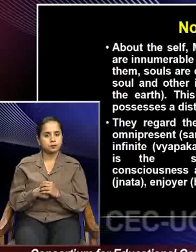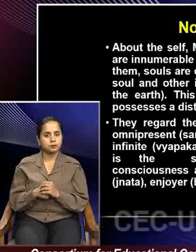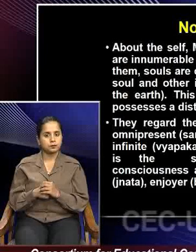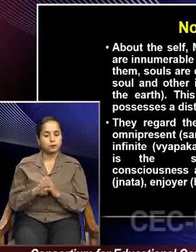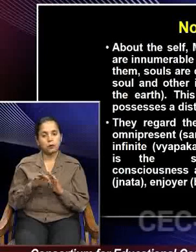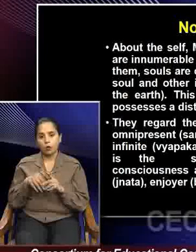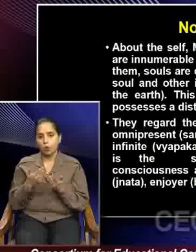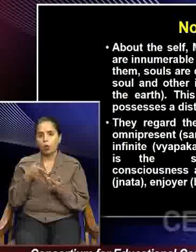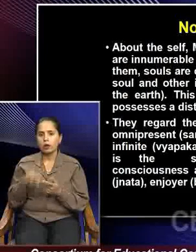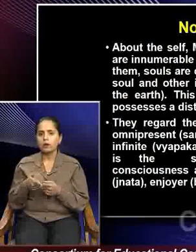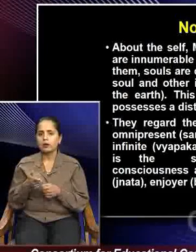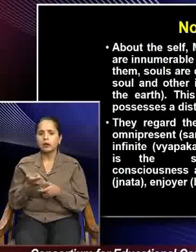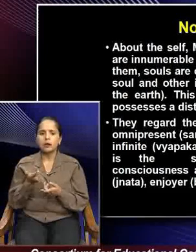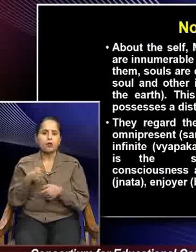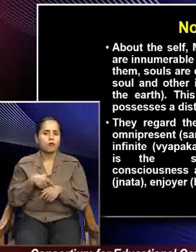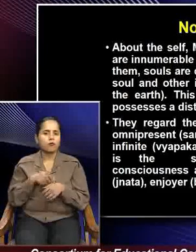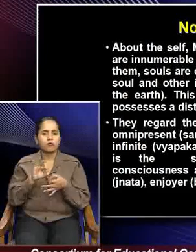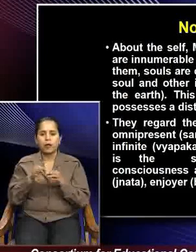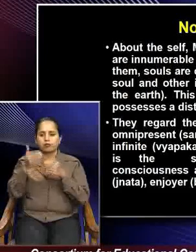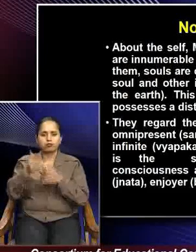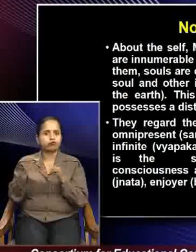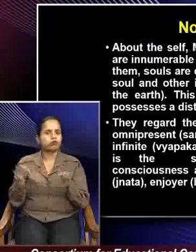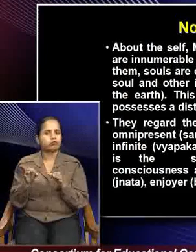or infinite,